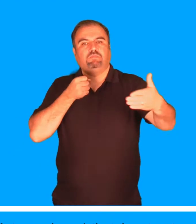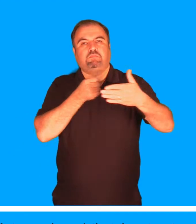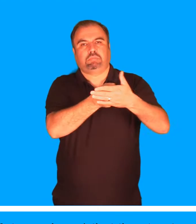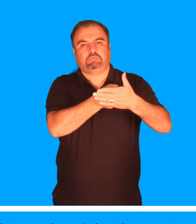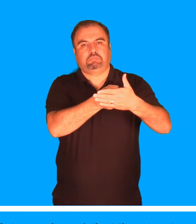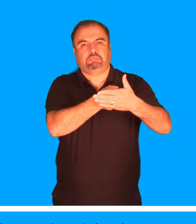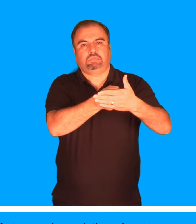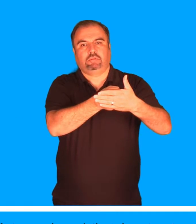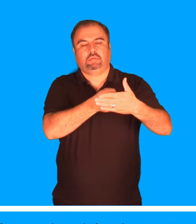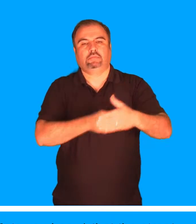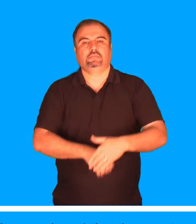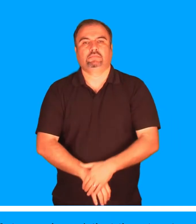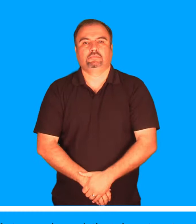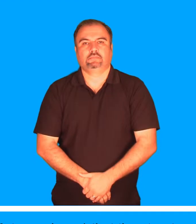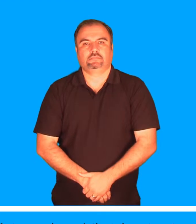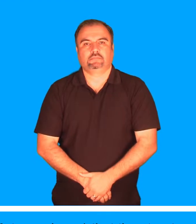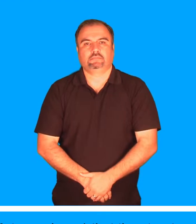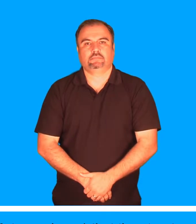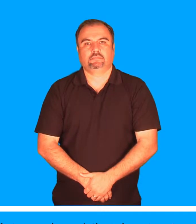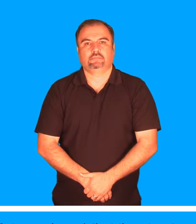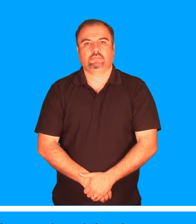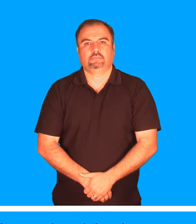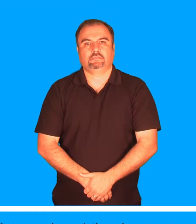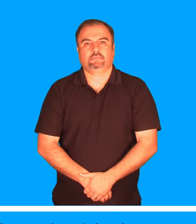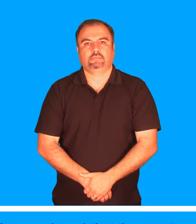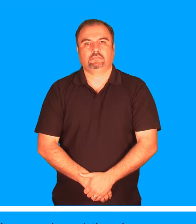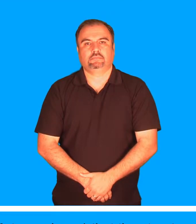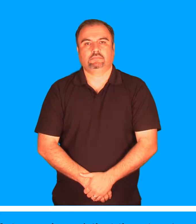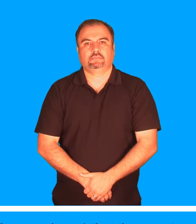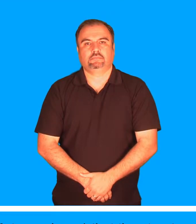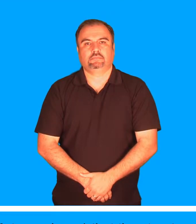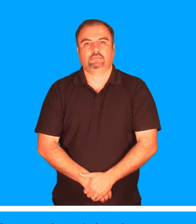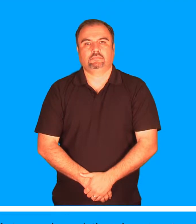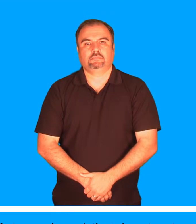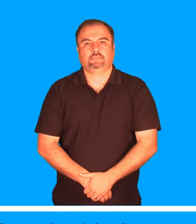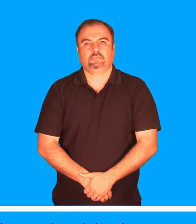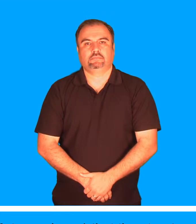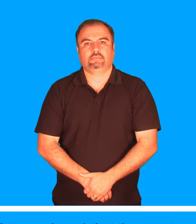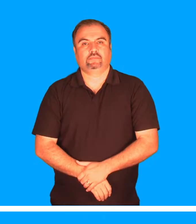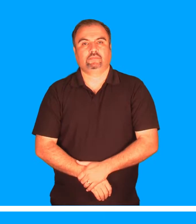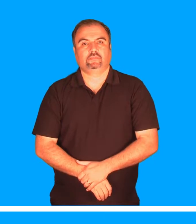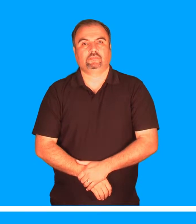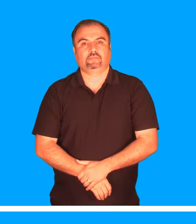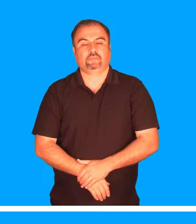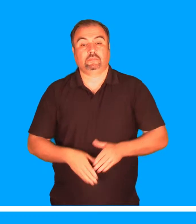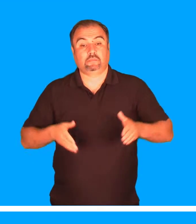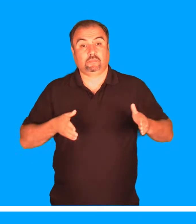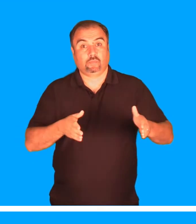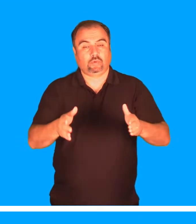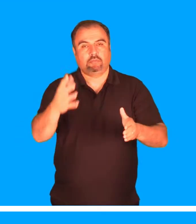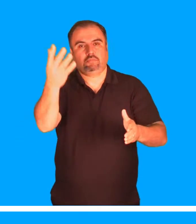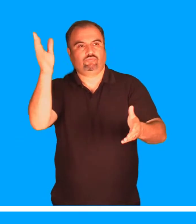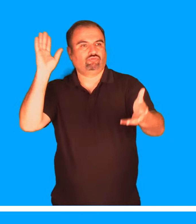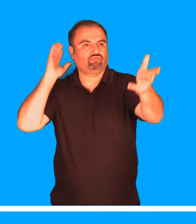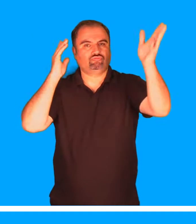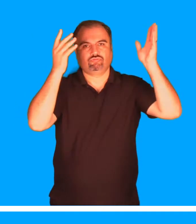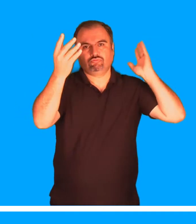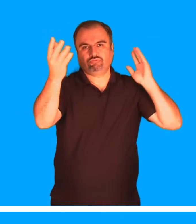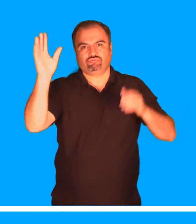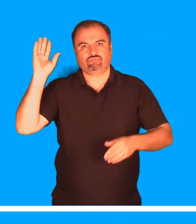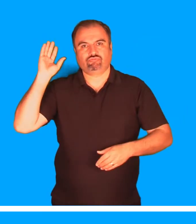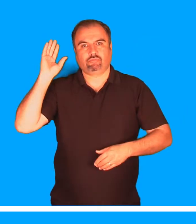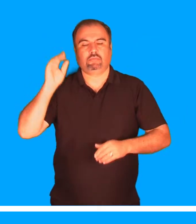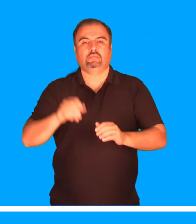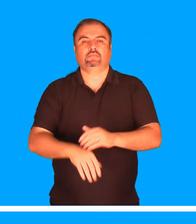The dead end sign indicates that the street doesn't go through to other streets. Sometimes you may like to walk or